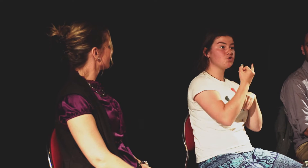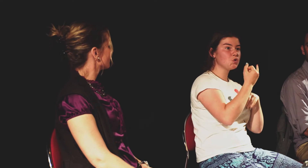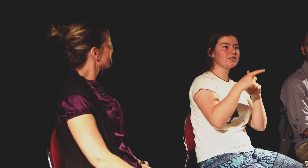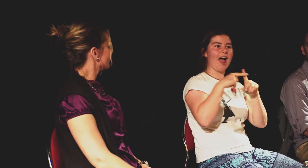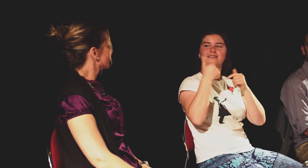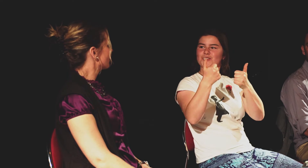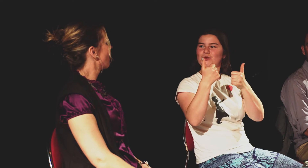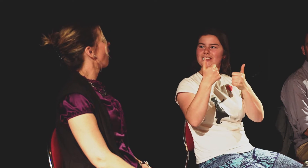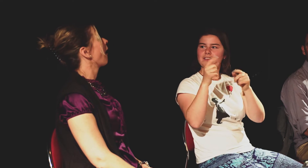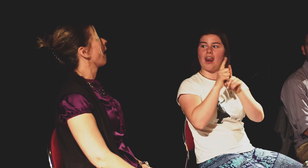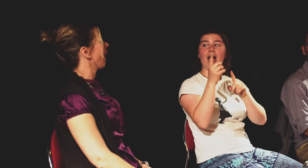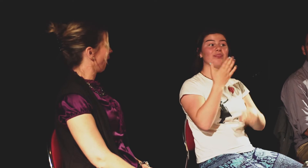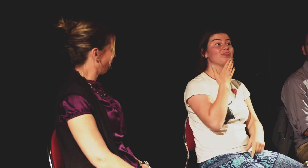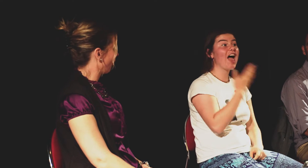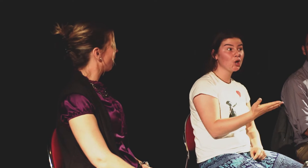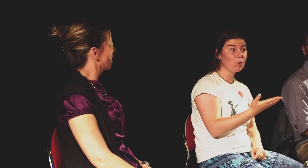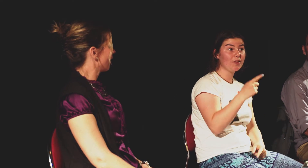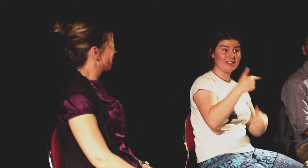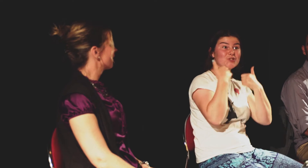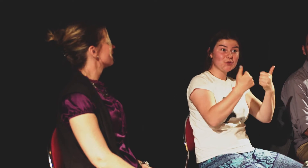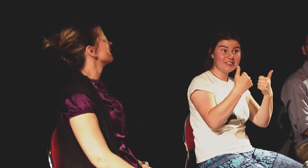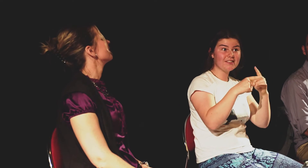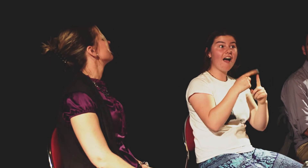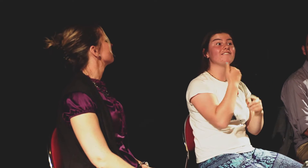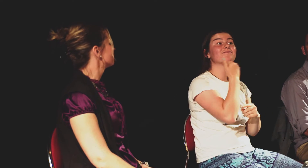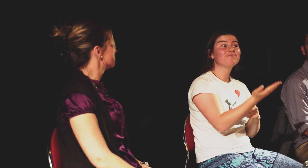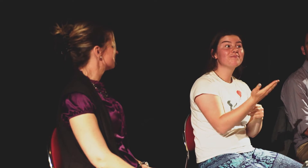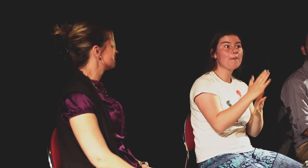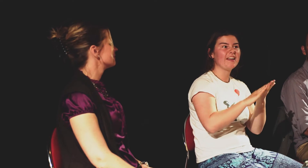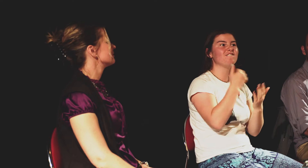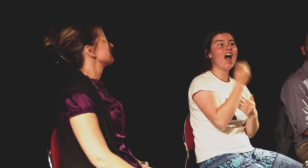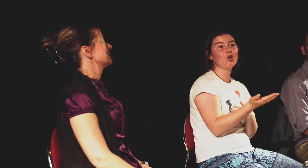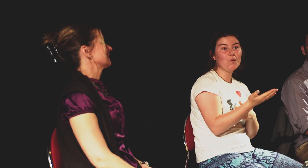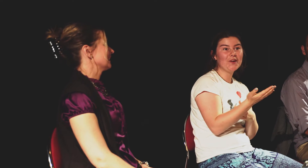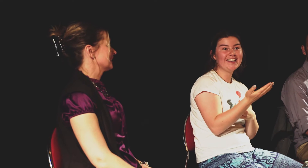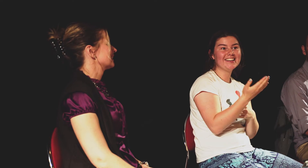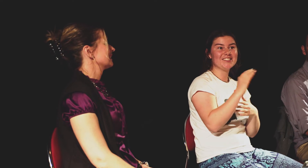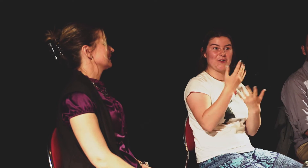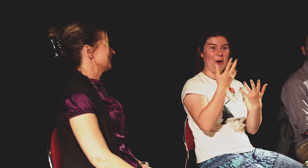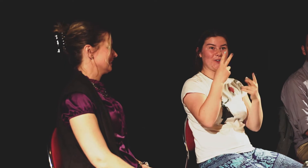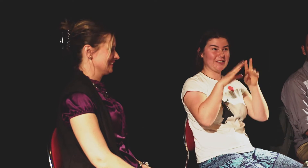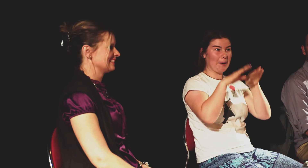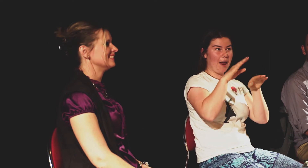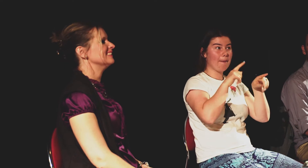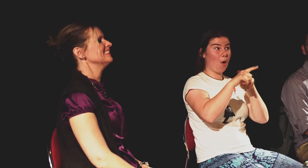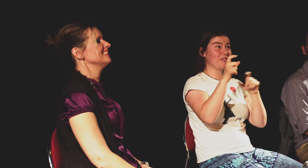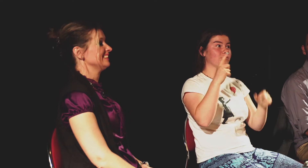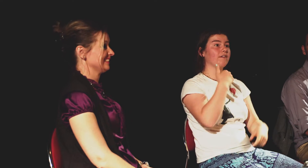some signs are kind of considered rude and good. You know, the sign for thank you is great, but the other sign is fuck you.